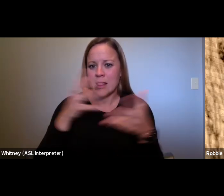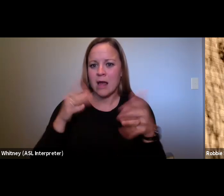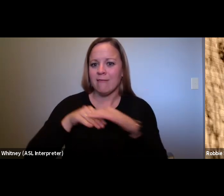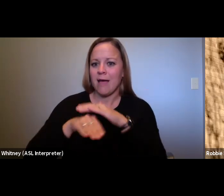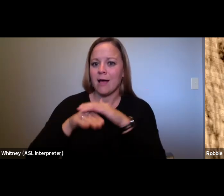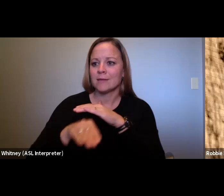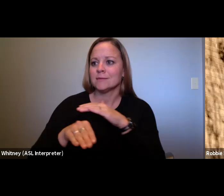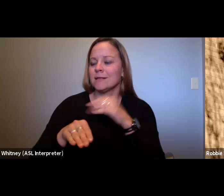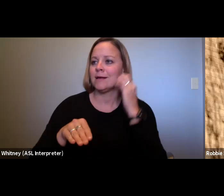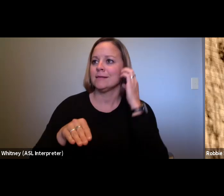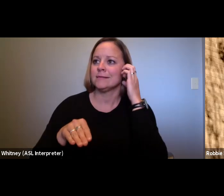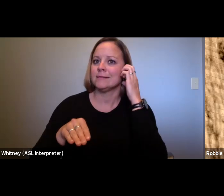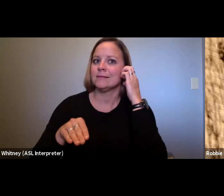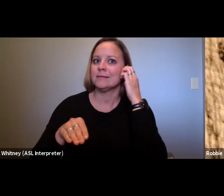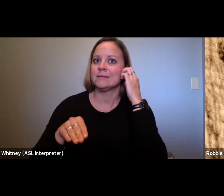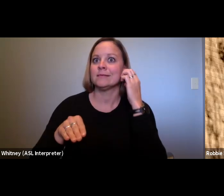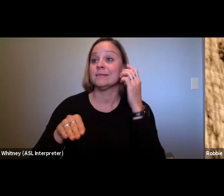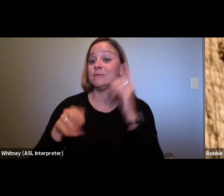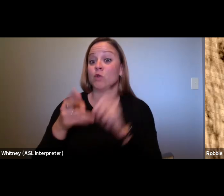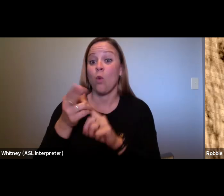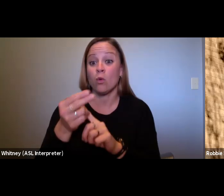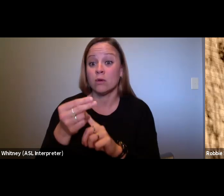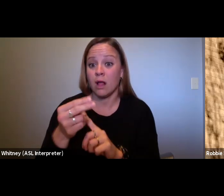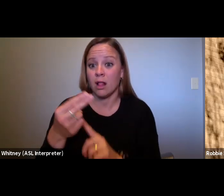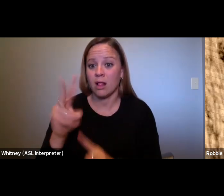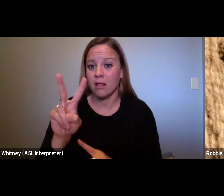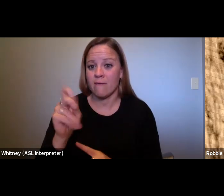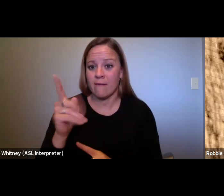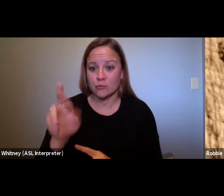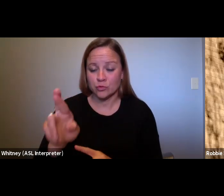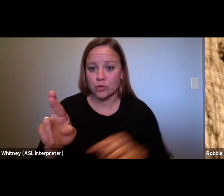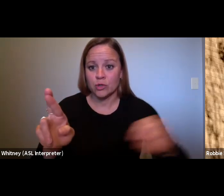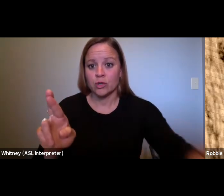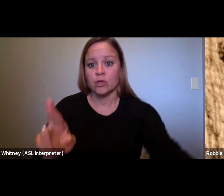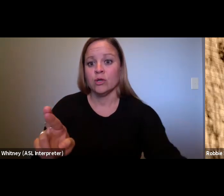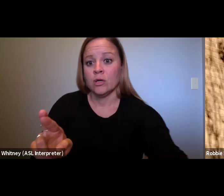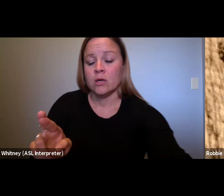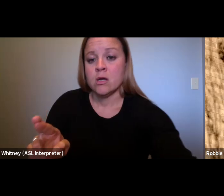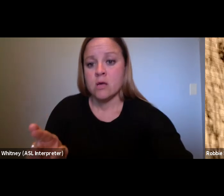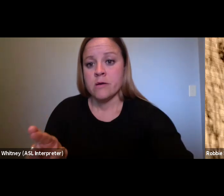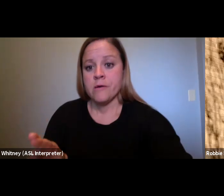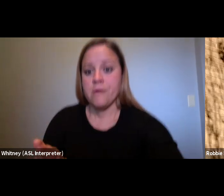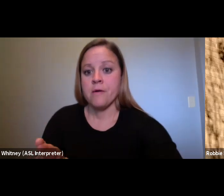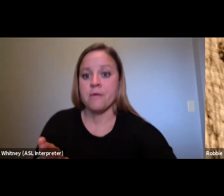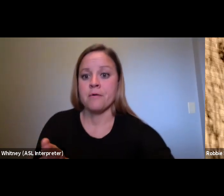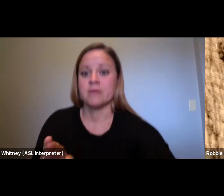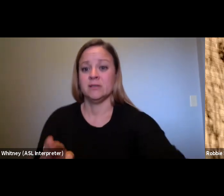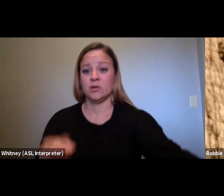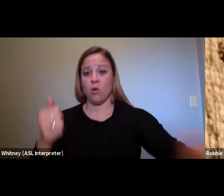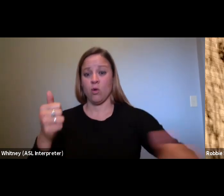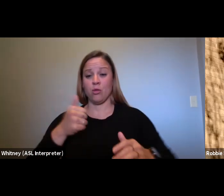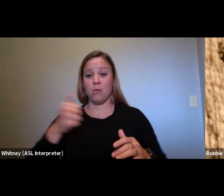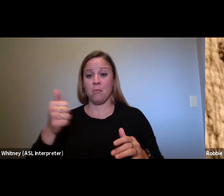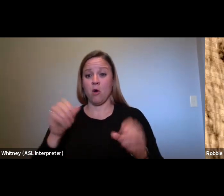access to hotel vouchers. So the mobile office, which is fully accessible,